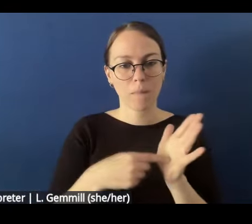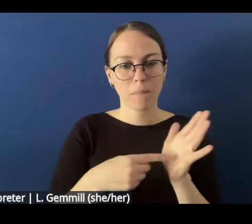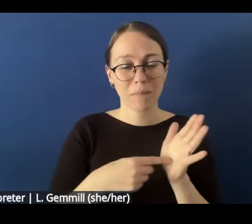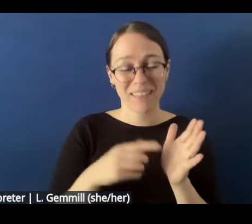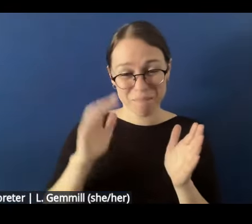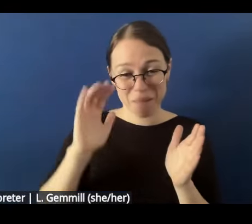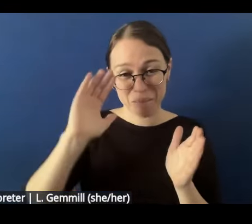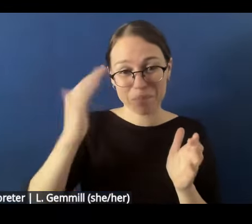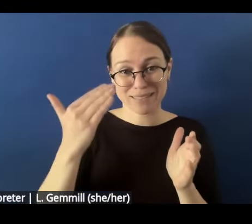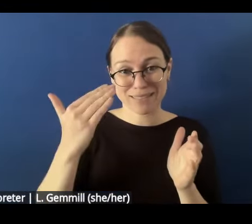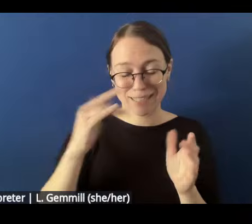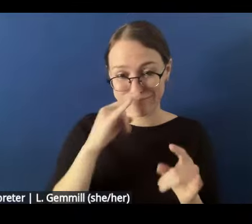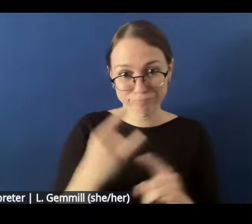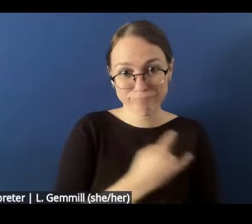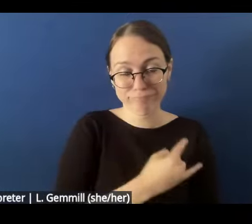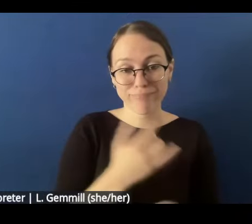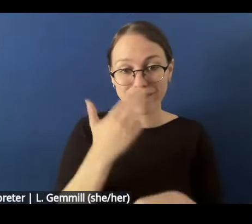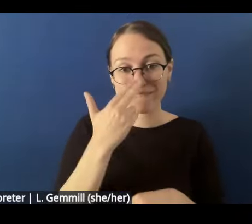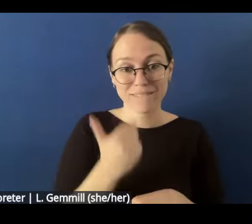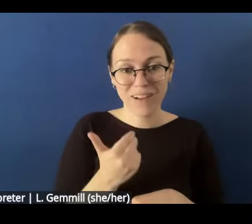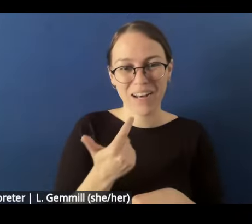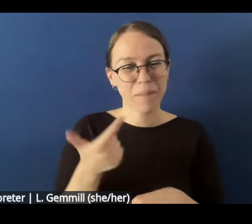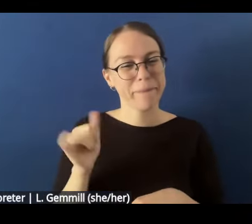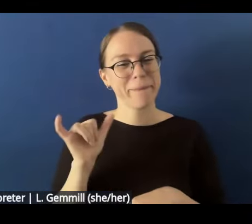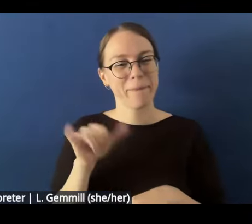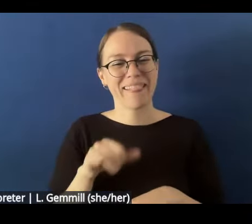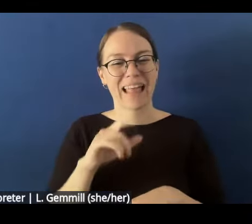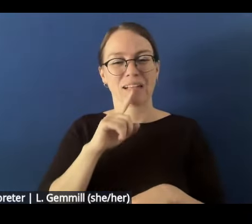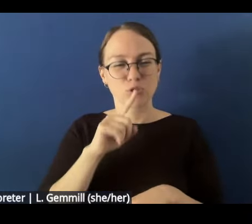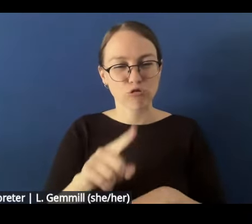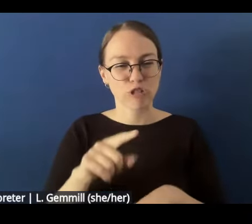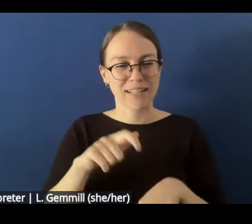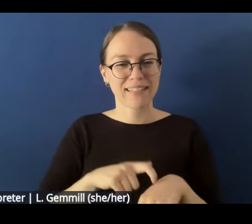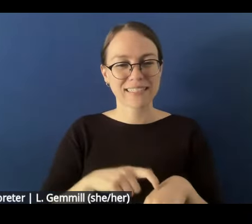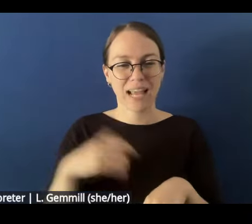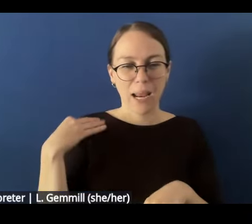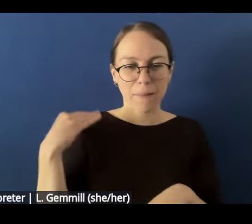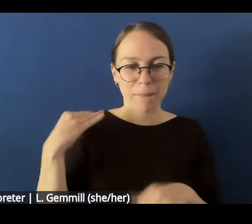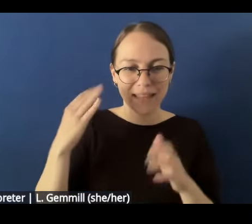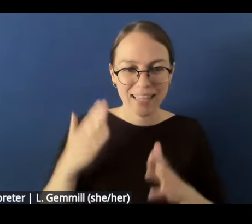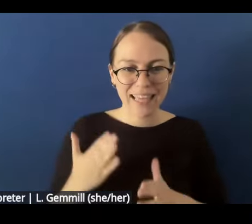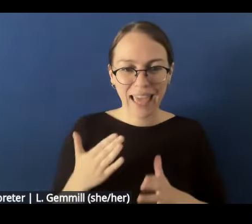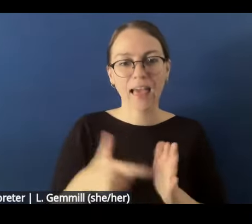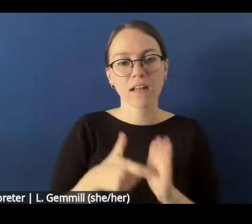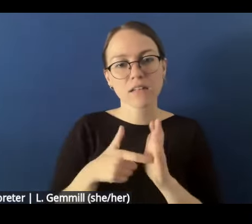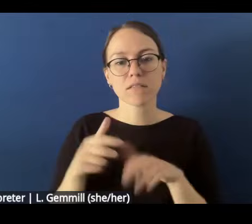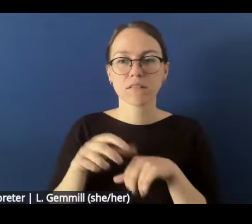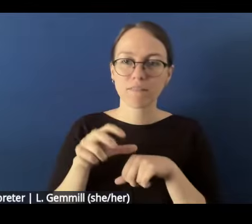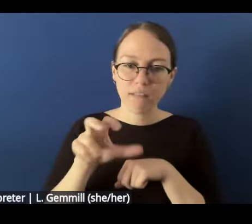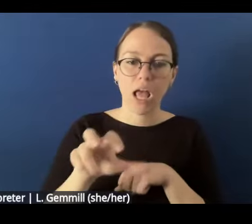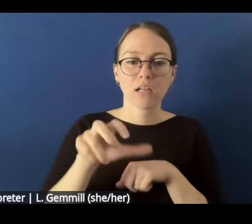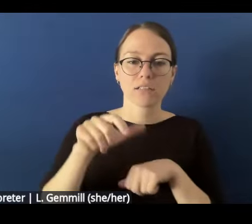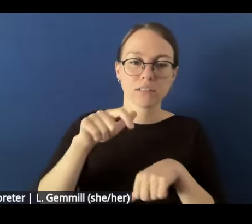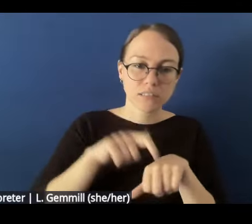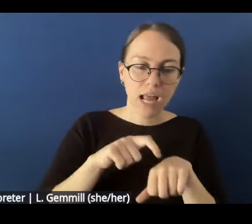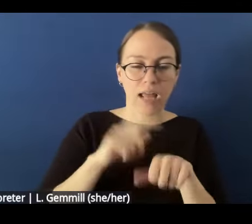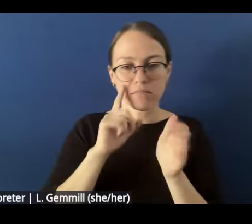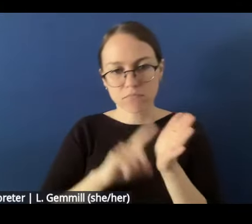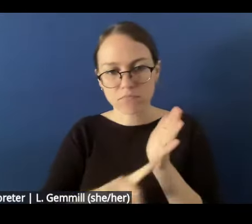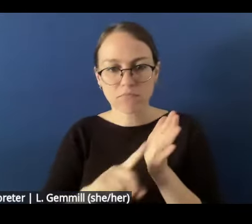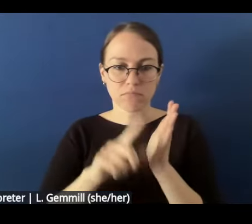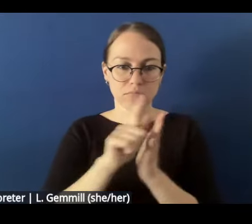campaign has to take, the candidate has to spend on attorney fees, stuff like that, to where you just want to make sure that the